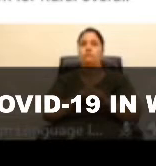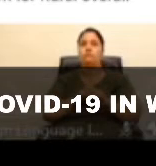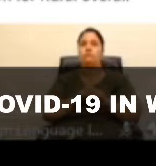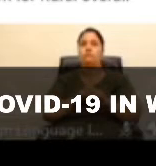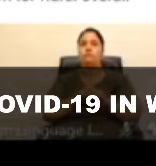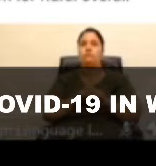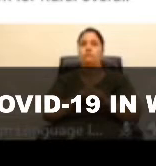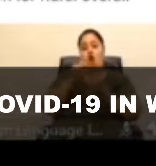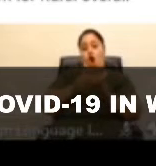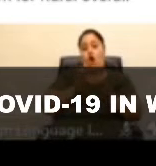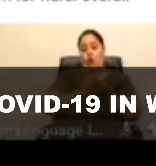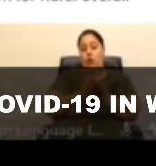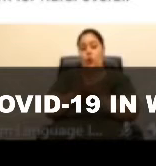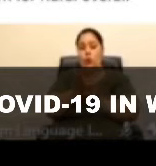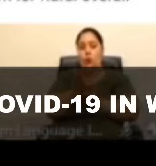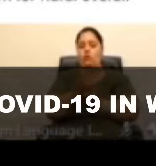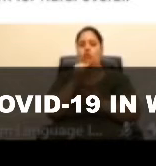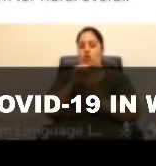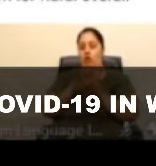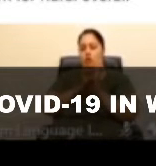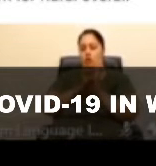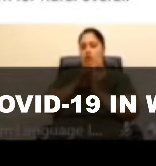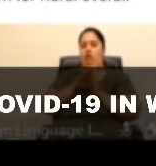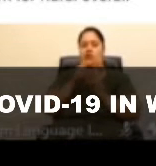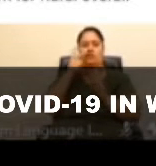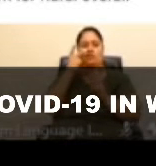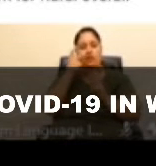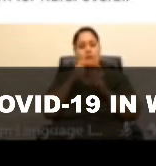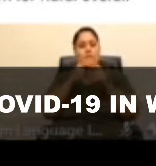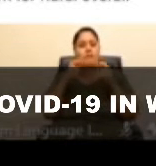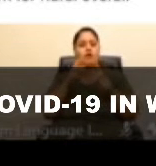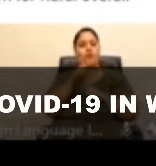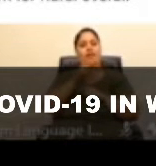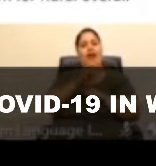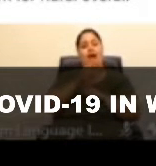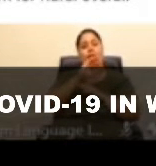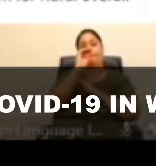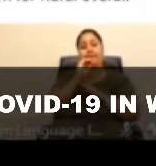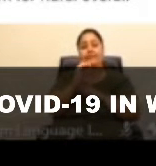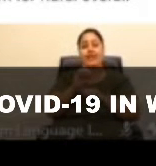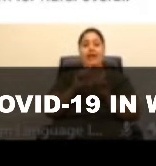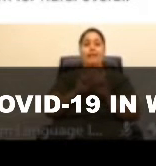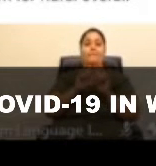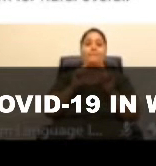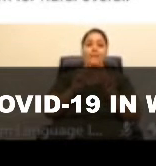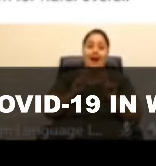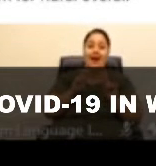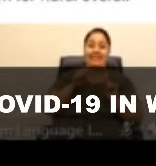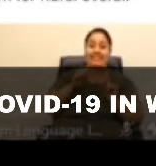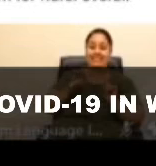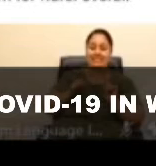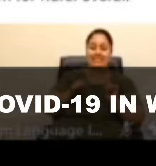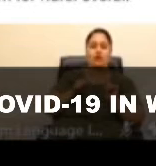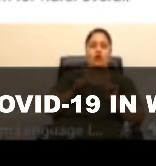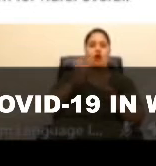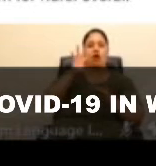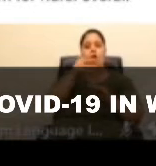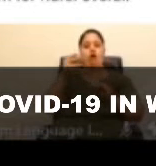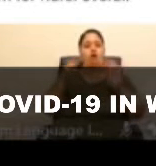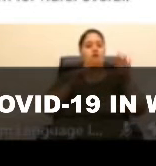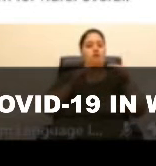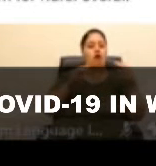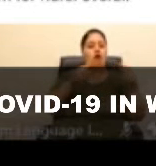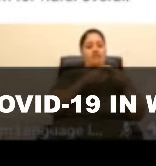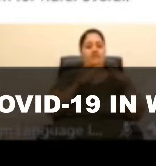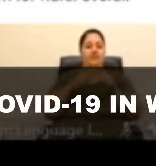the increase might not look that big because it's only 29%, but the axes of these graphs are different. So look at the number